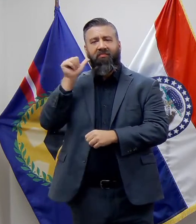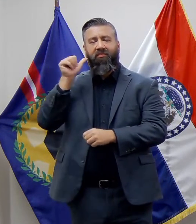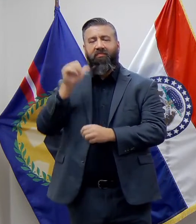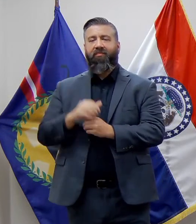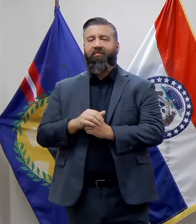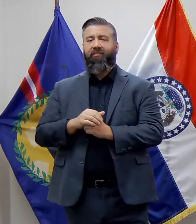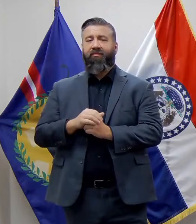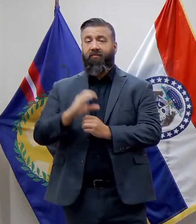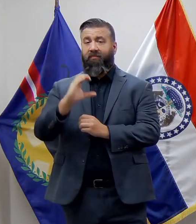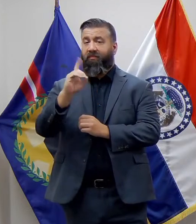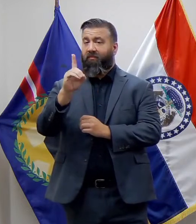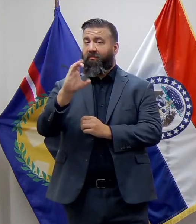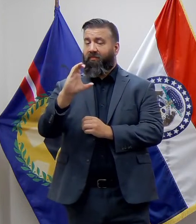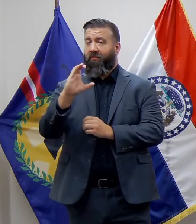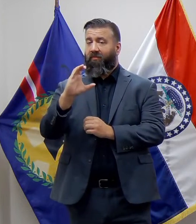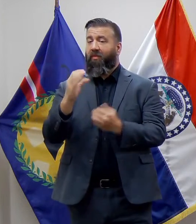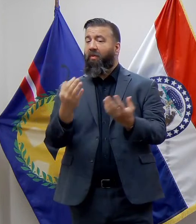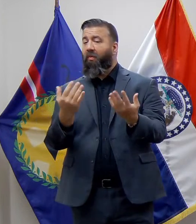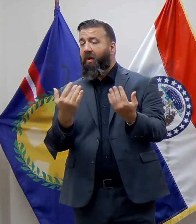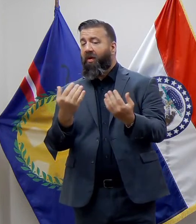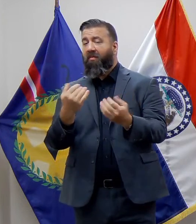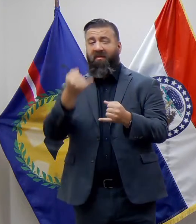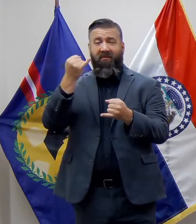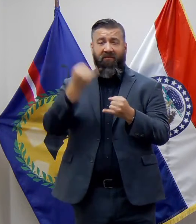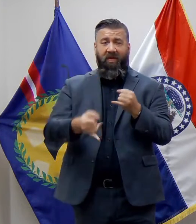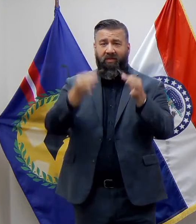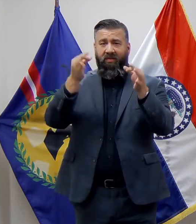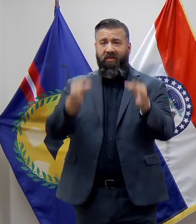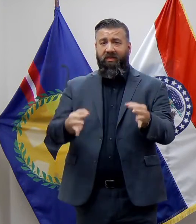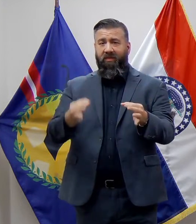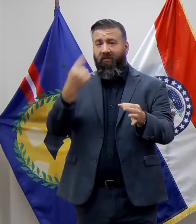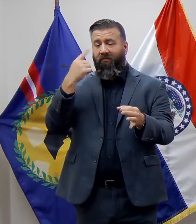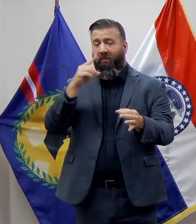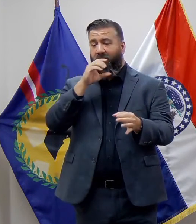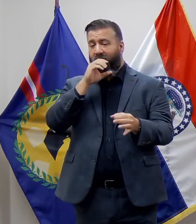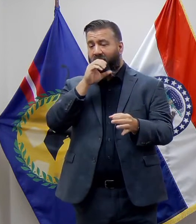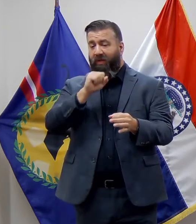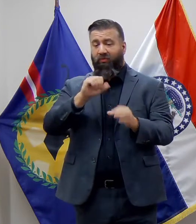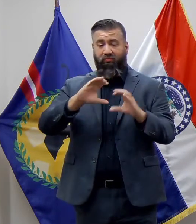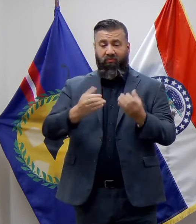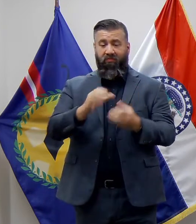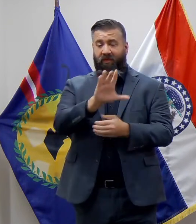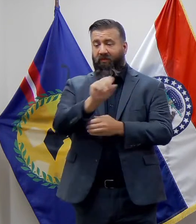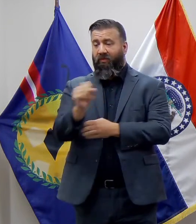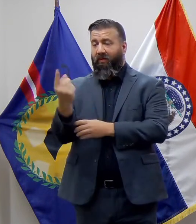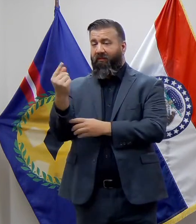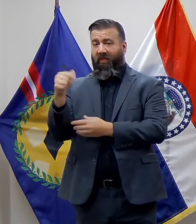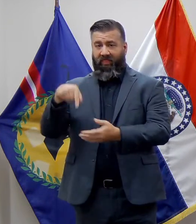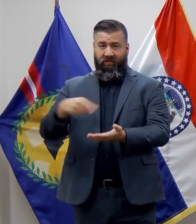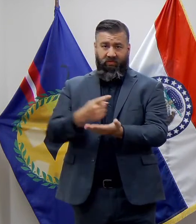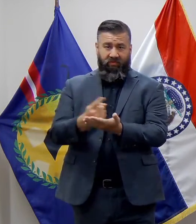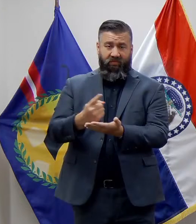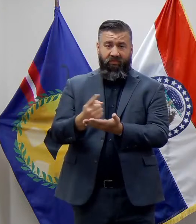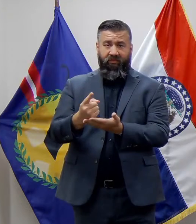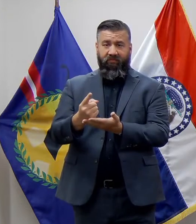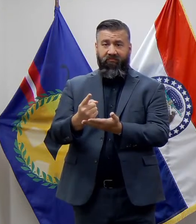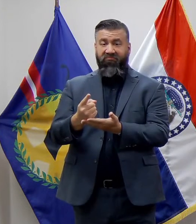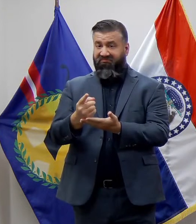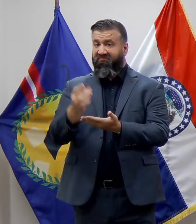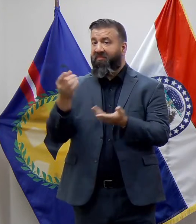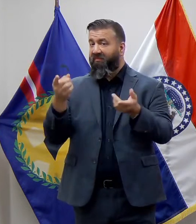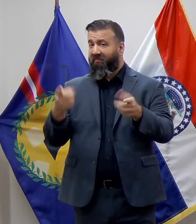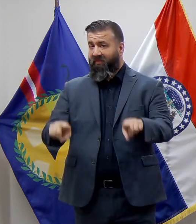final decision on the vaccine for those aged 5 to 11 this week. And if that happens, the Department of Public Health will be ready to administer